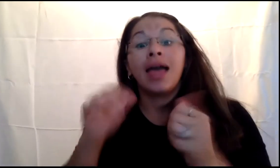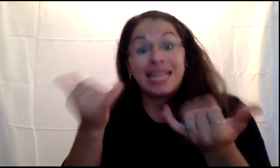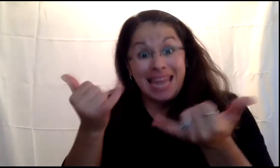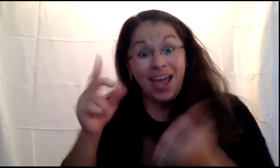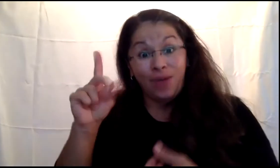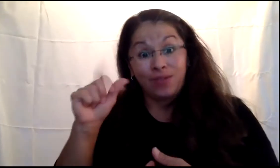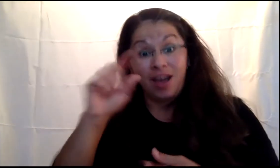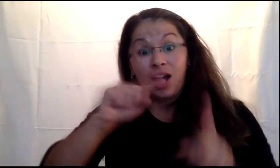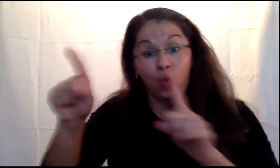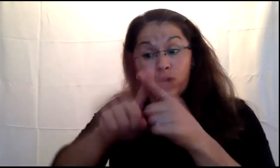certainly other